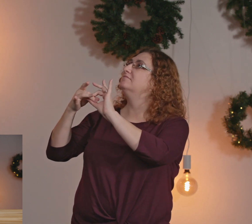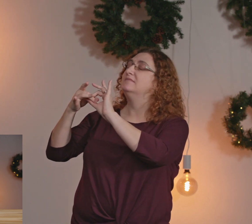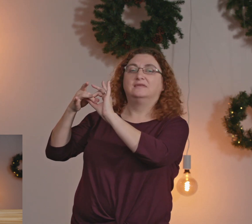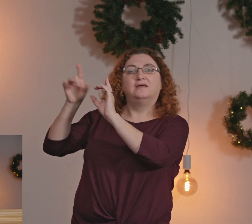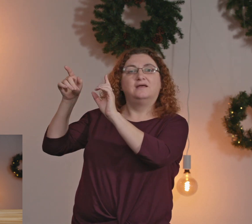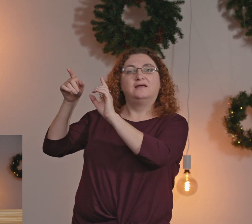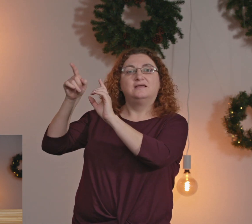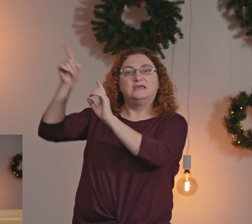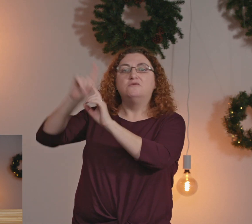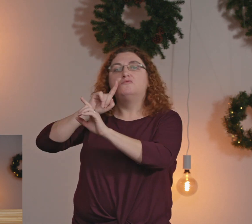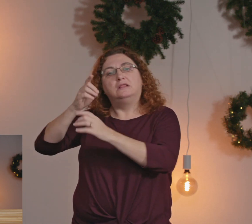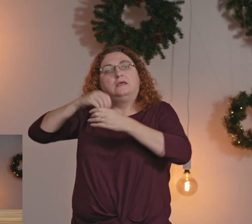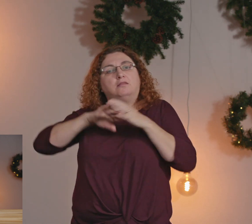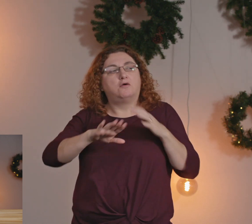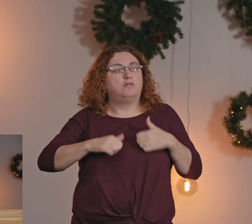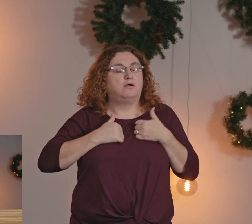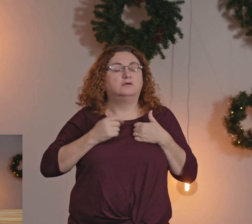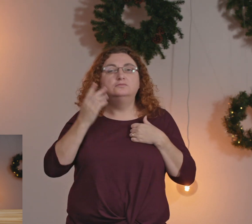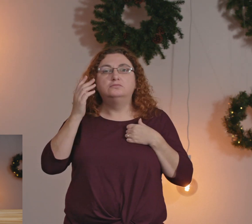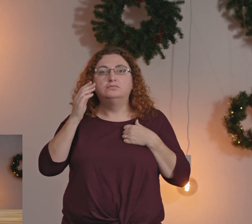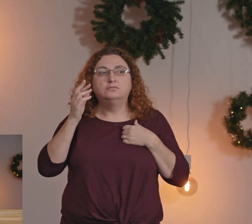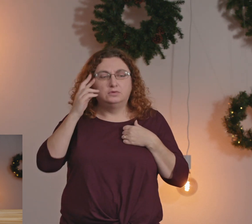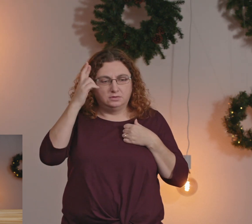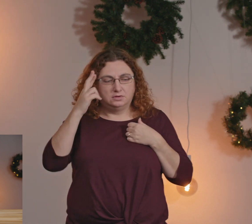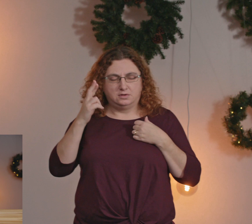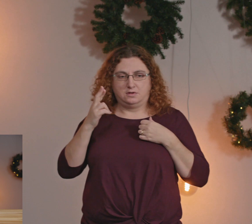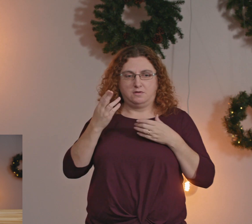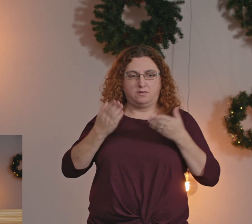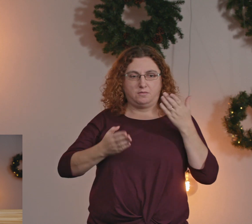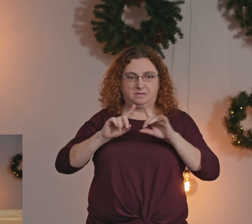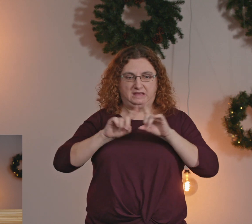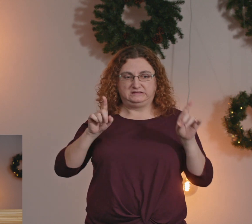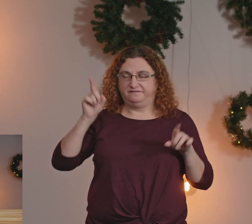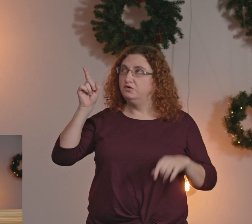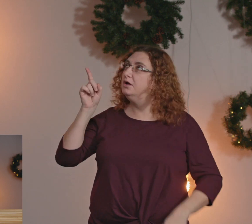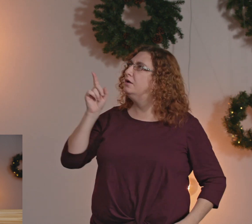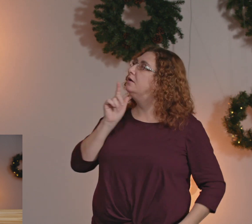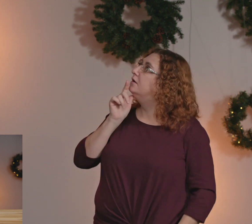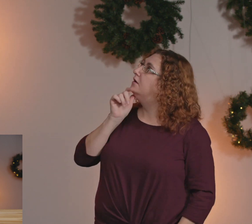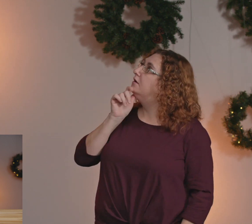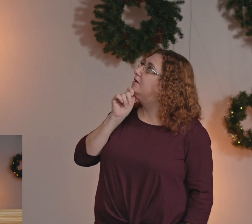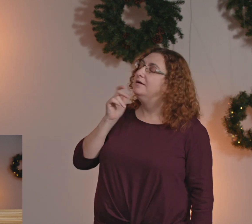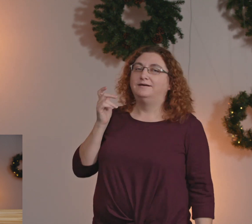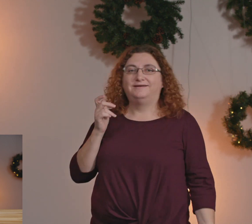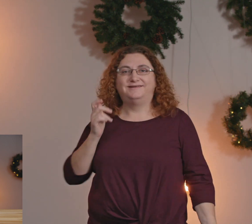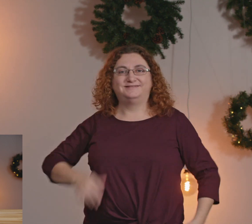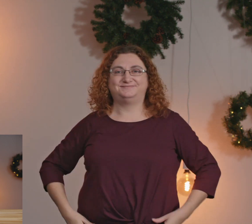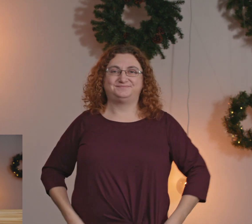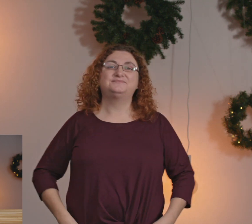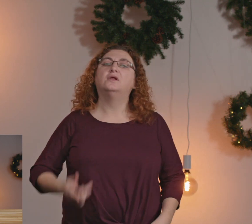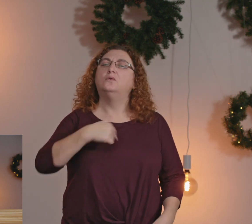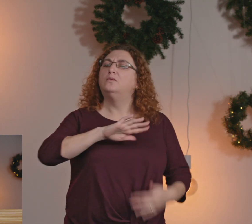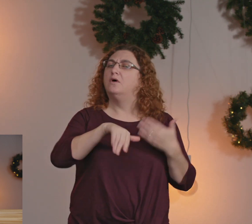of others, they realize that he might be a bit different than the way that they had perceived him to be. So all of us have a